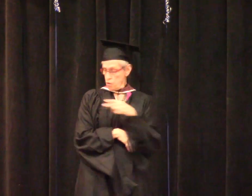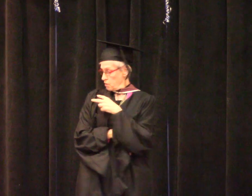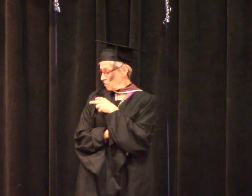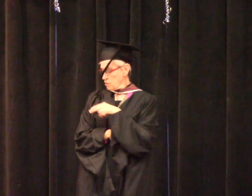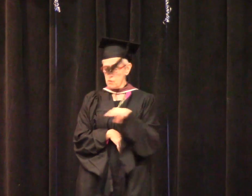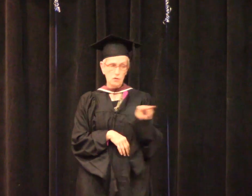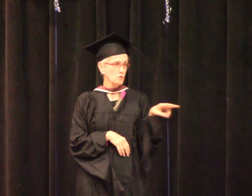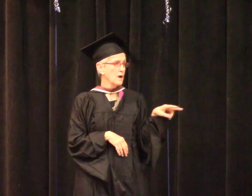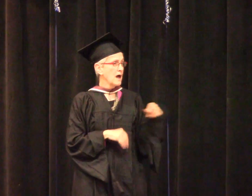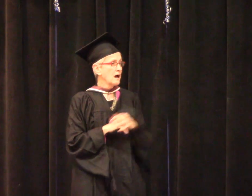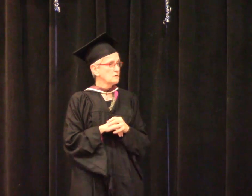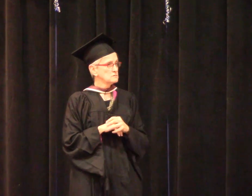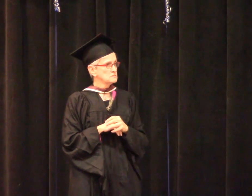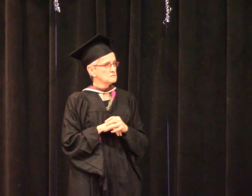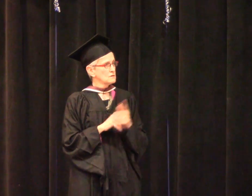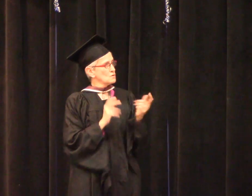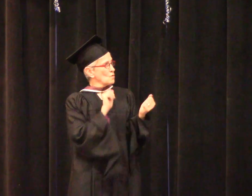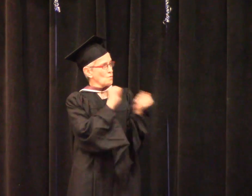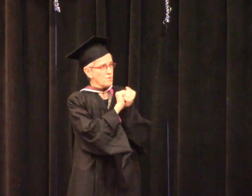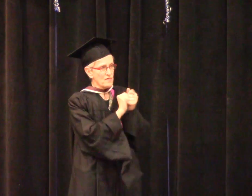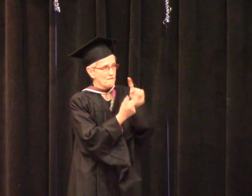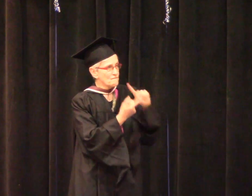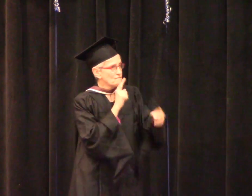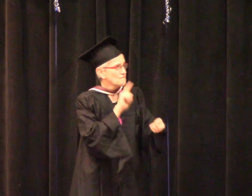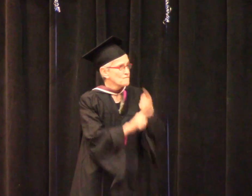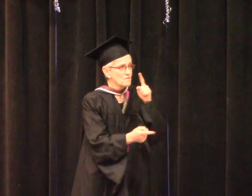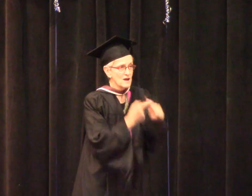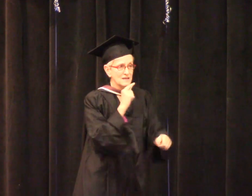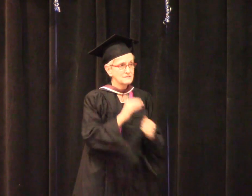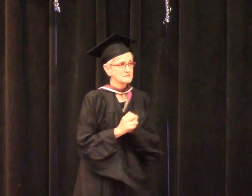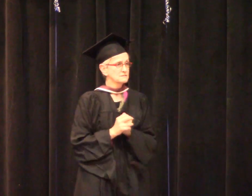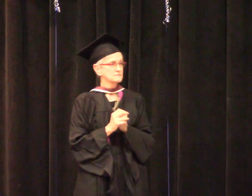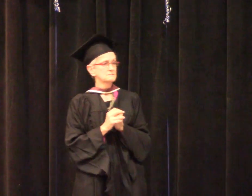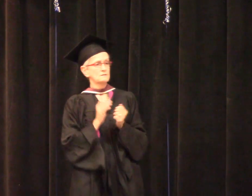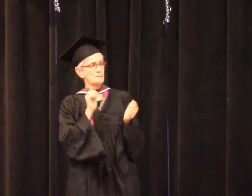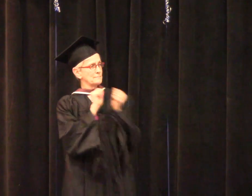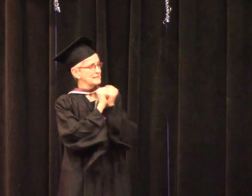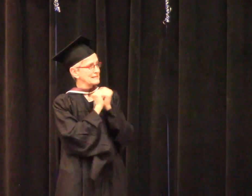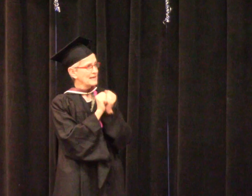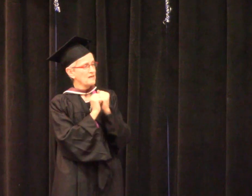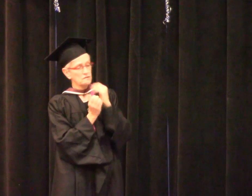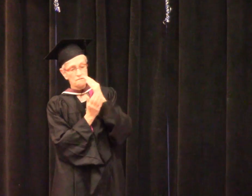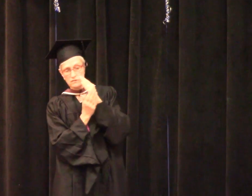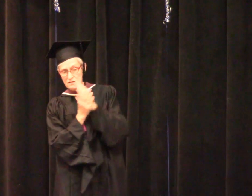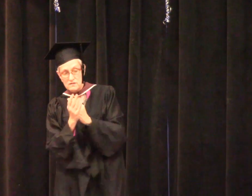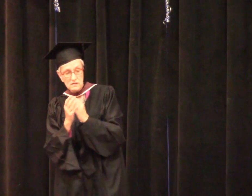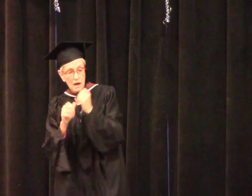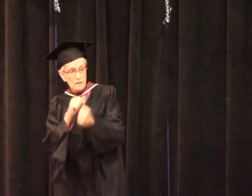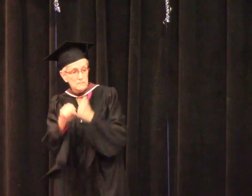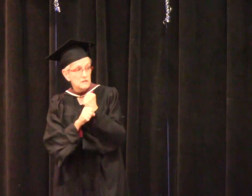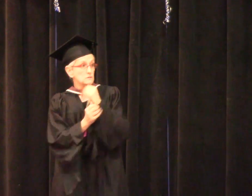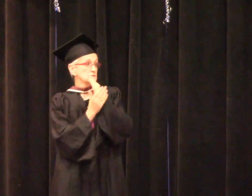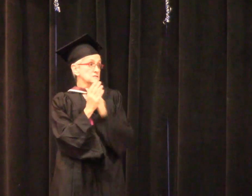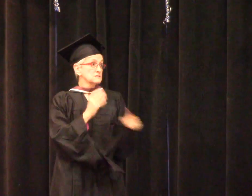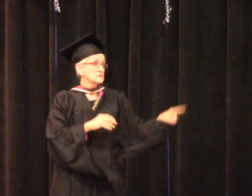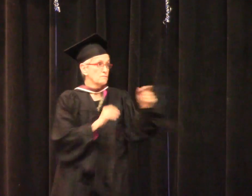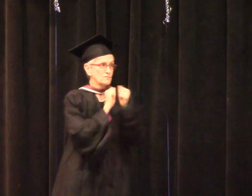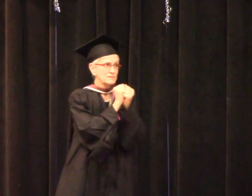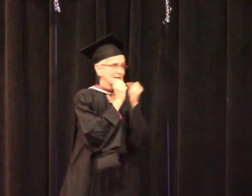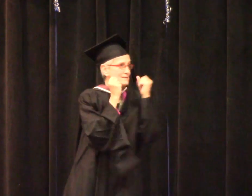are sitting there today together, ready to graduate, and you're with friends. Some of you have known